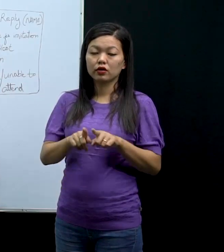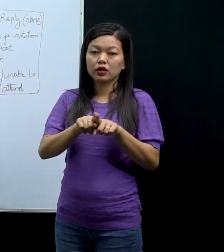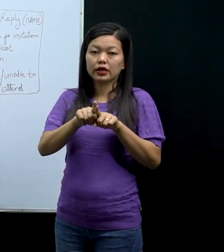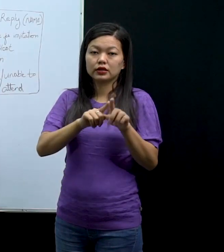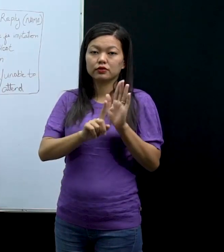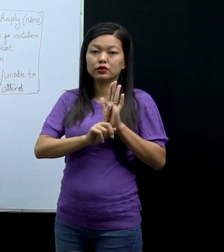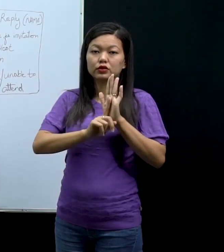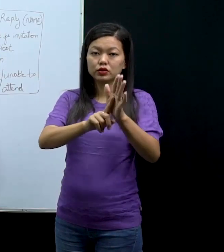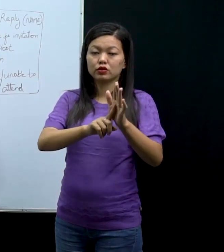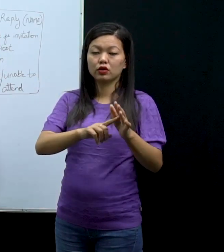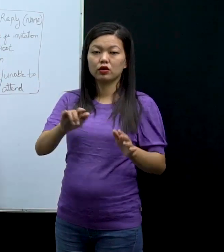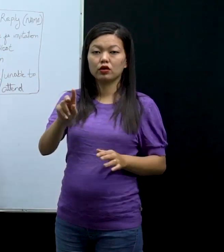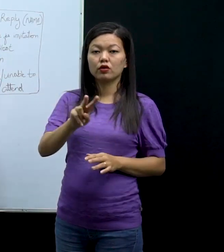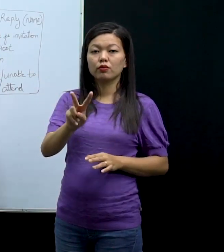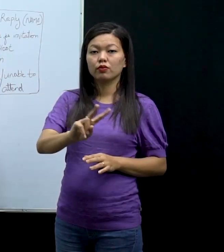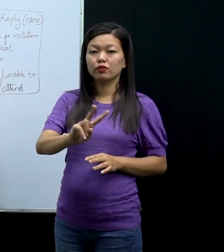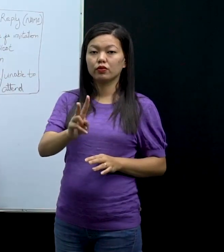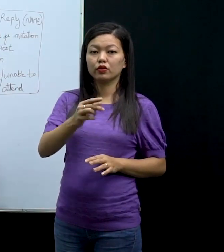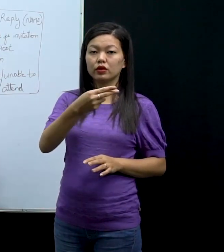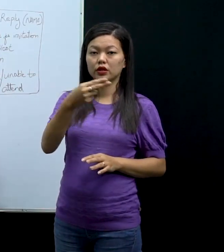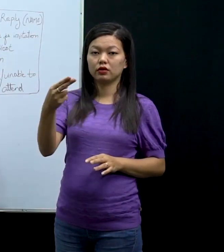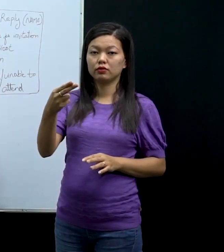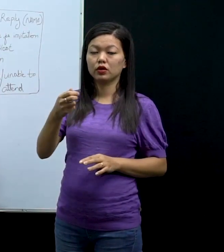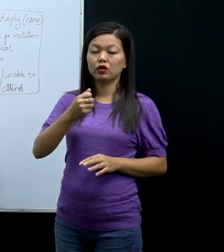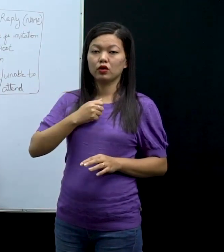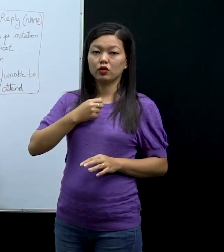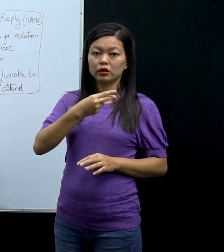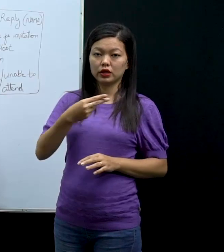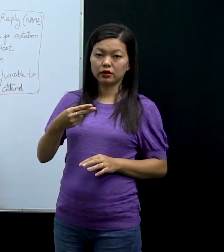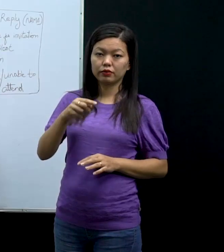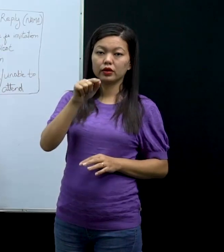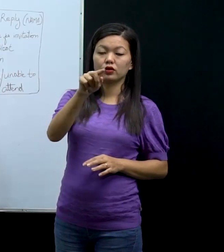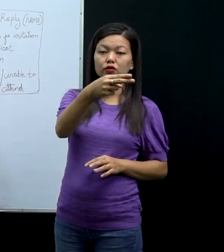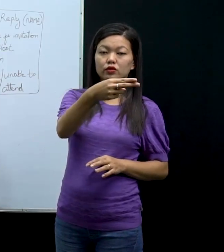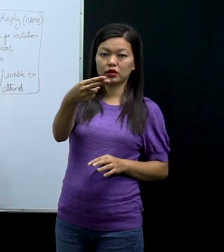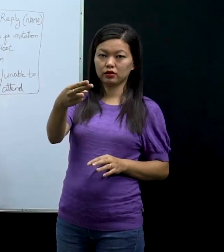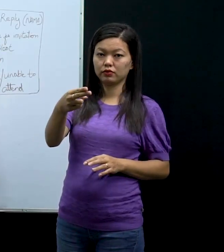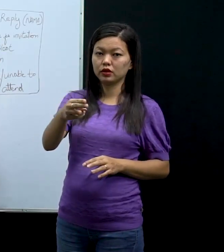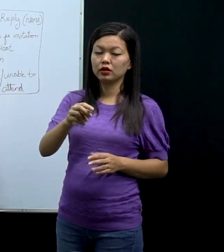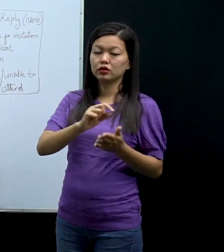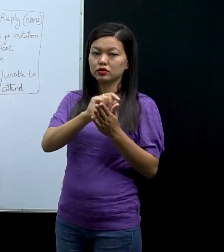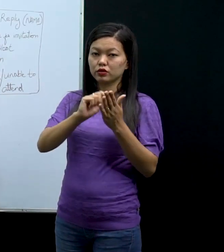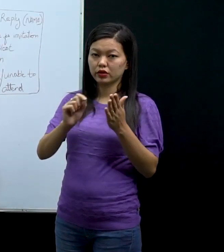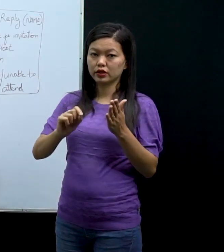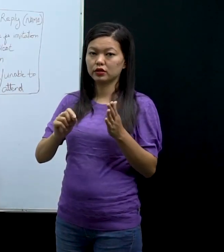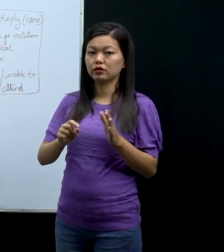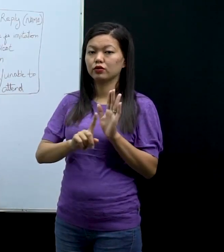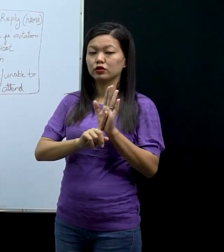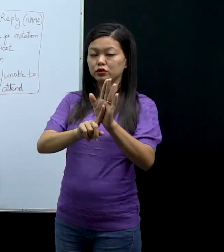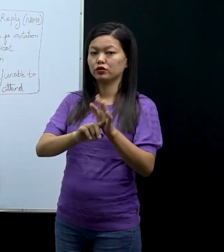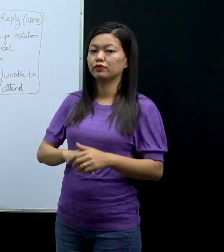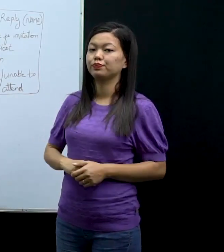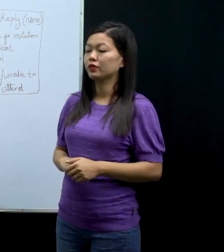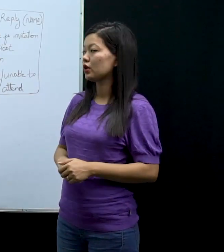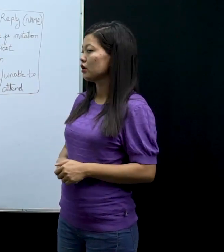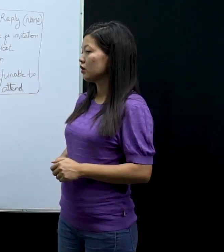even the name of the guest can fit in, because the normal cards that you see are always without names of guests. And I said this is